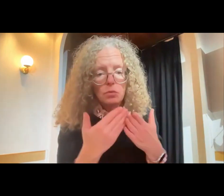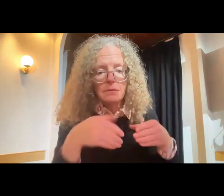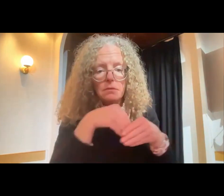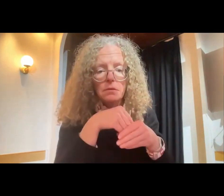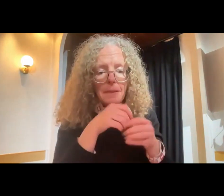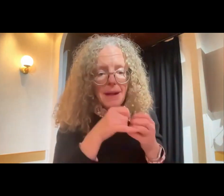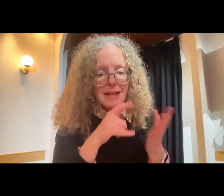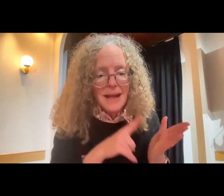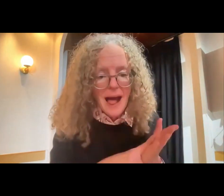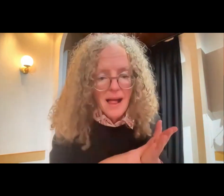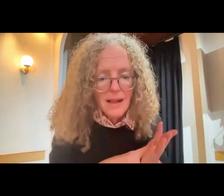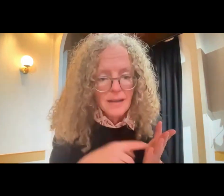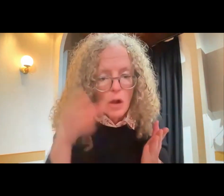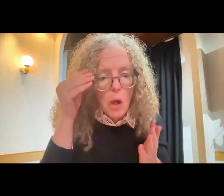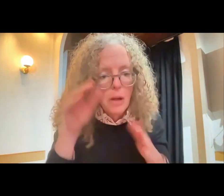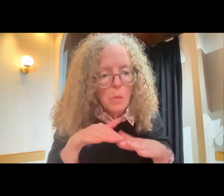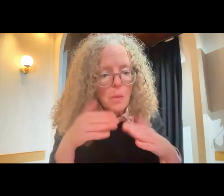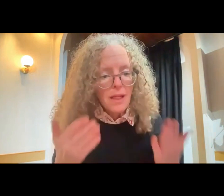in schools,